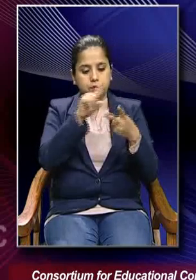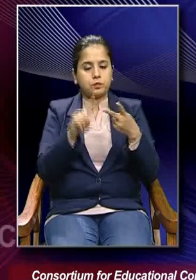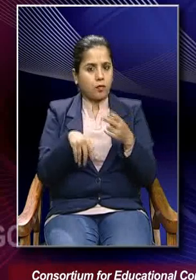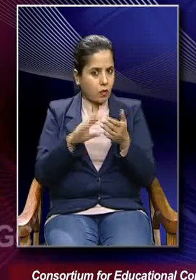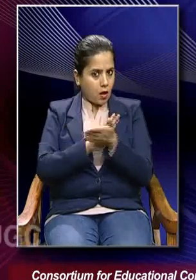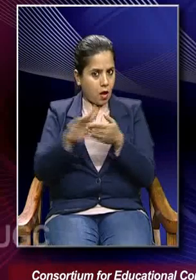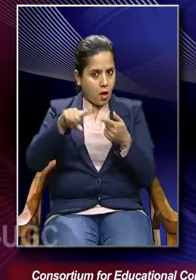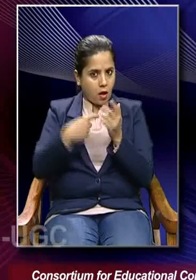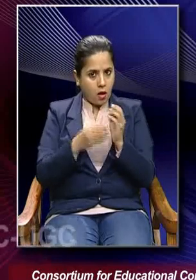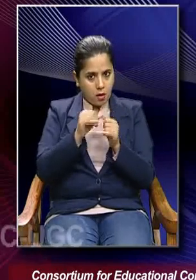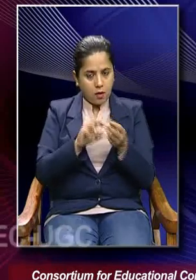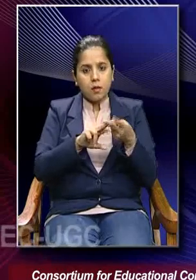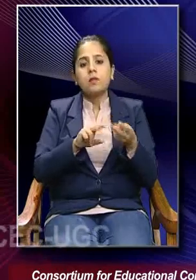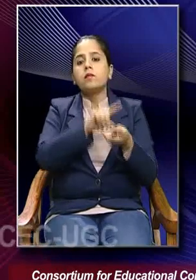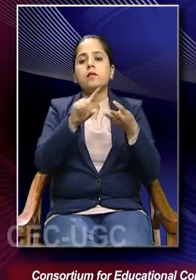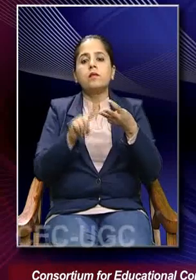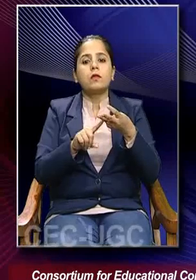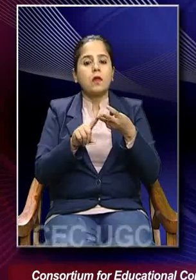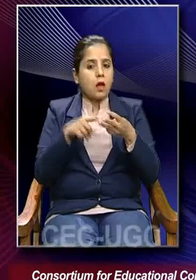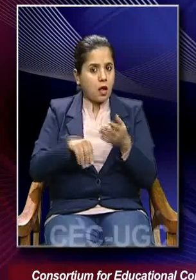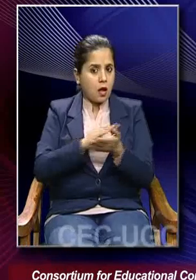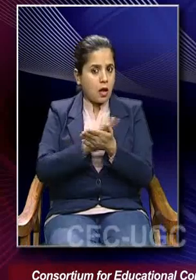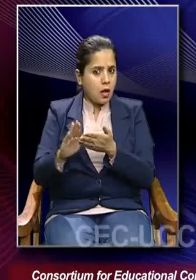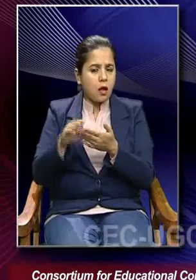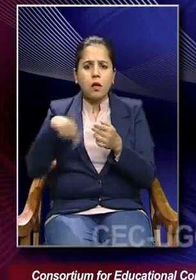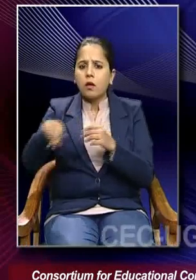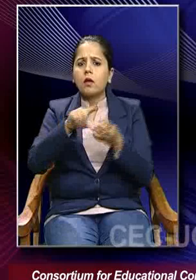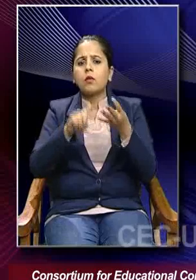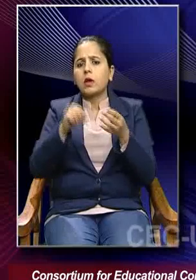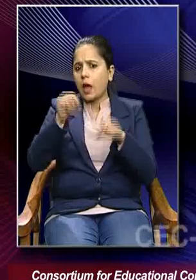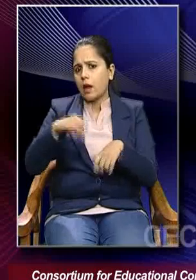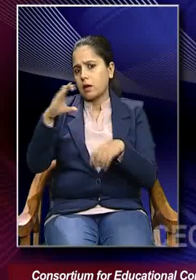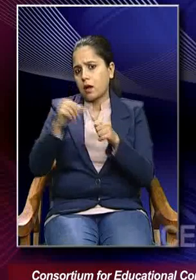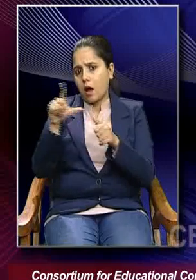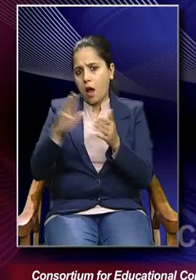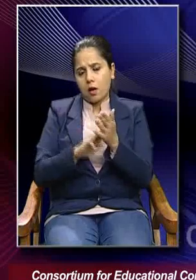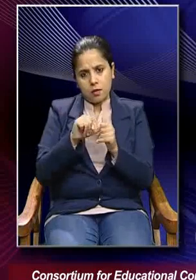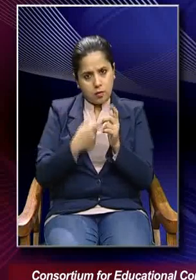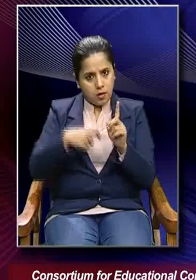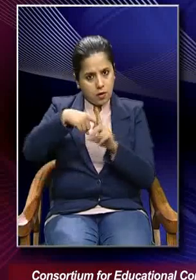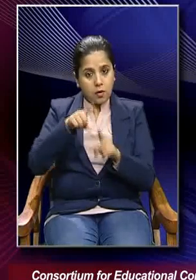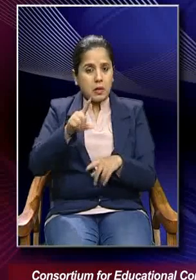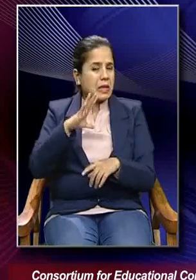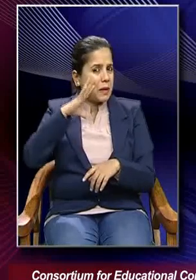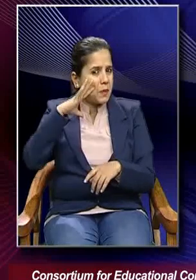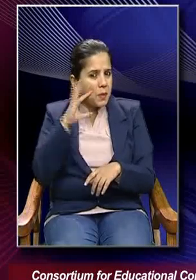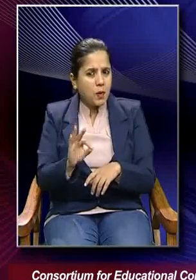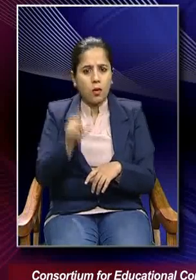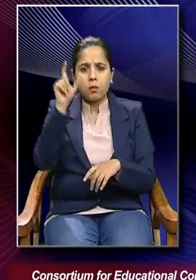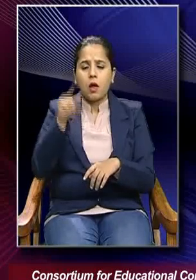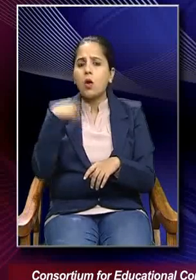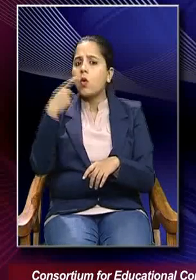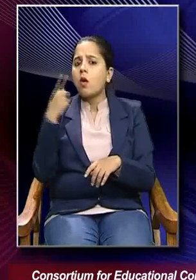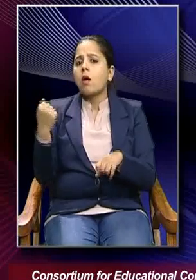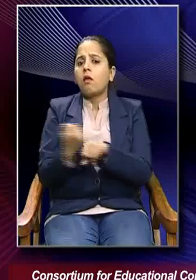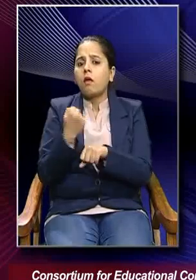third Emile Durkheim, we can talk about Karl Marx, and then the most important contribution